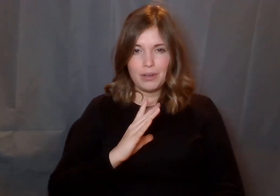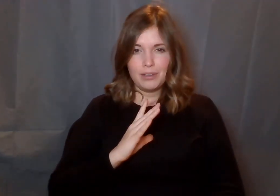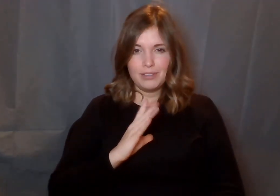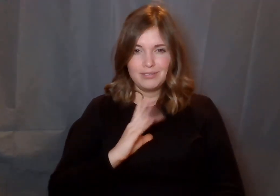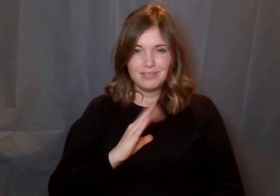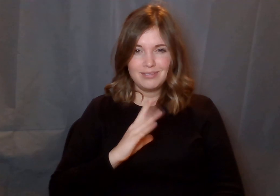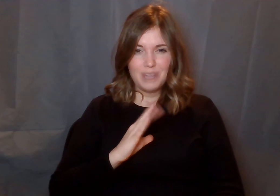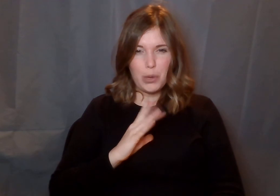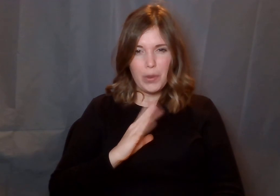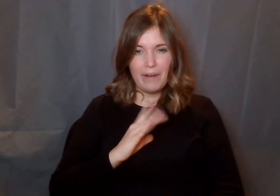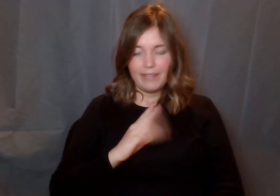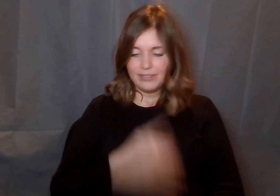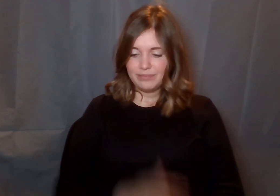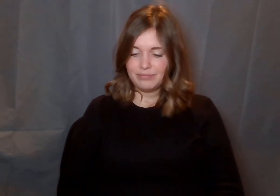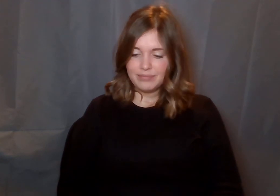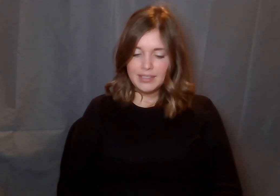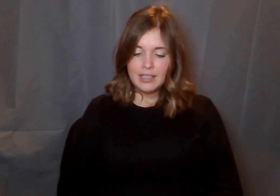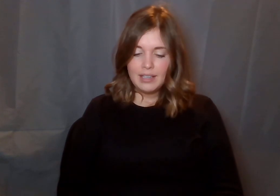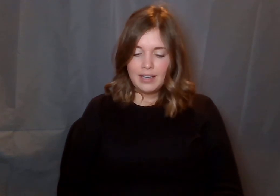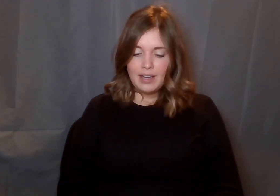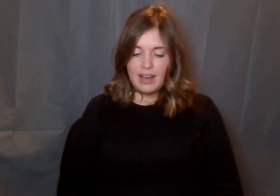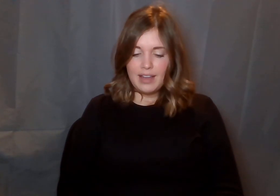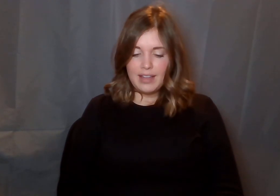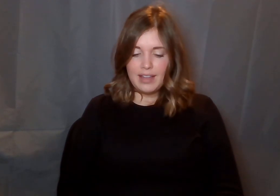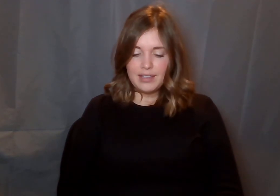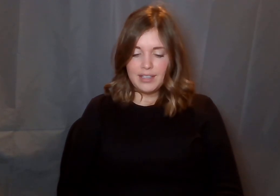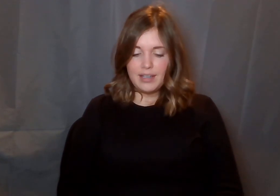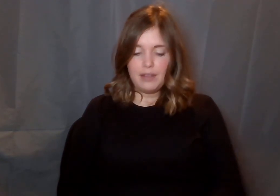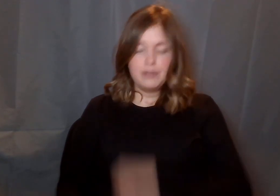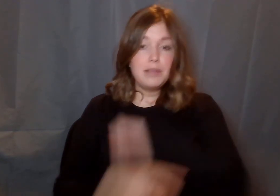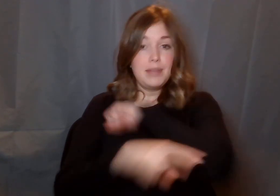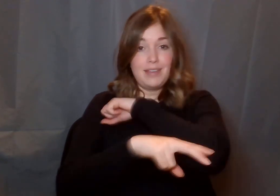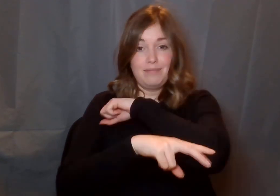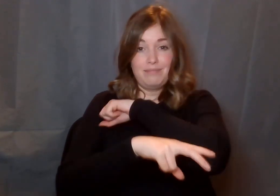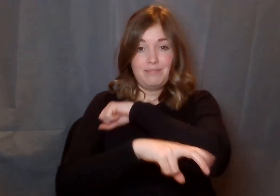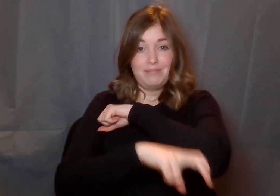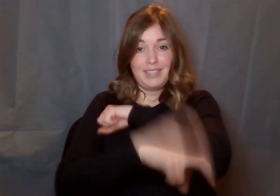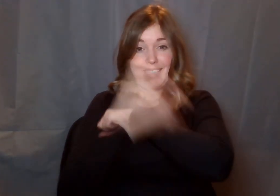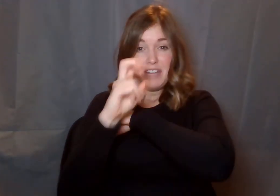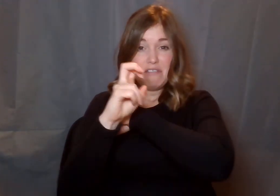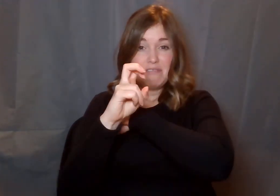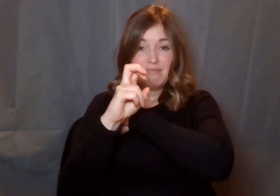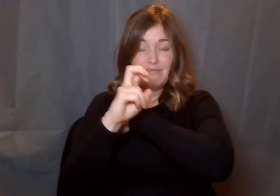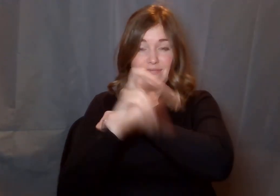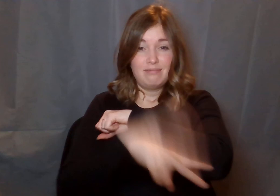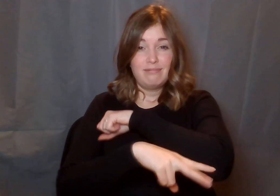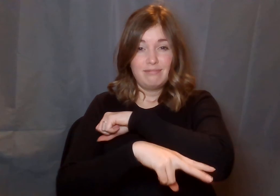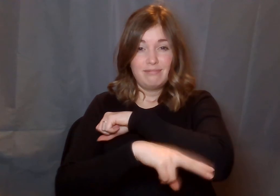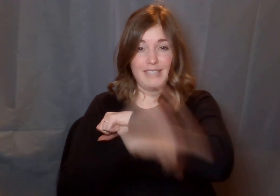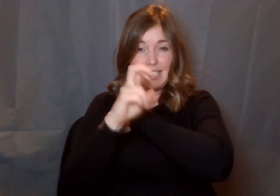wiggle. Cool. And then this is another repeat. Steal.